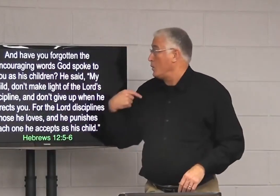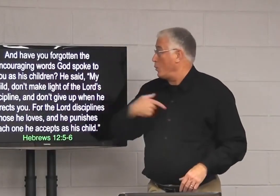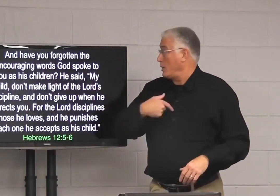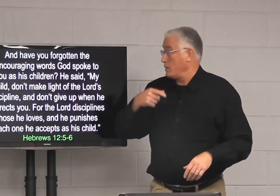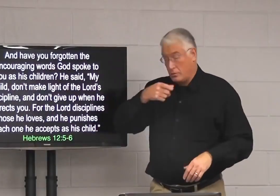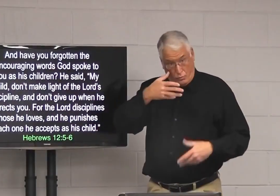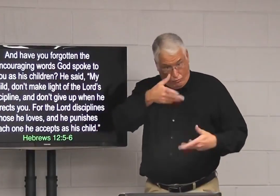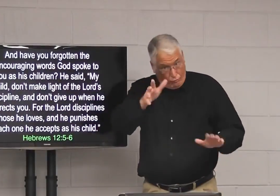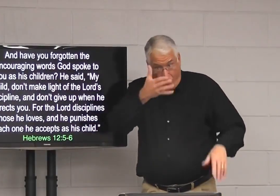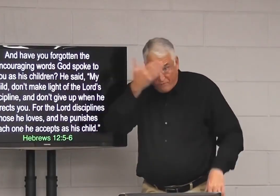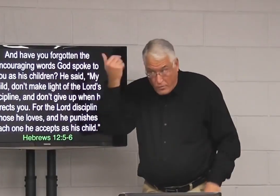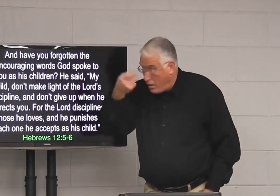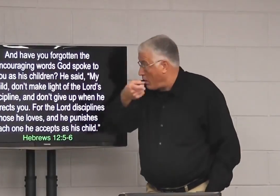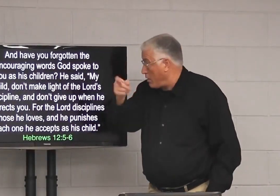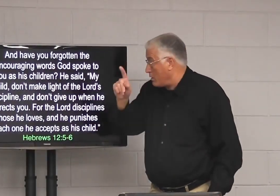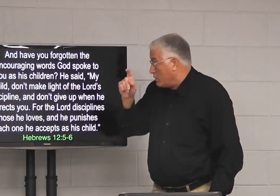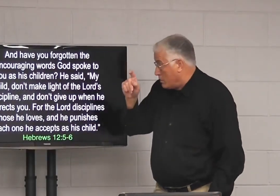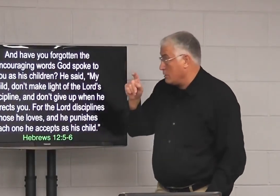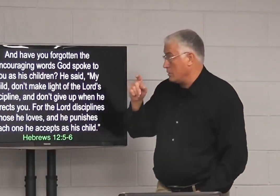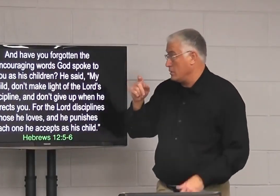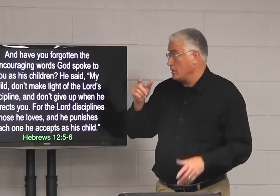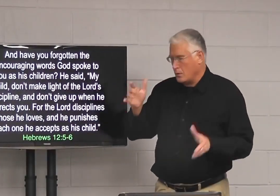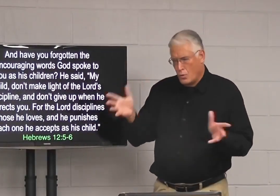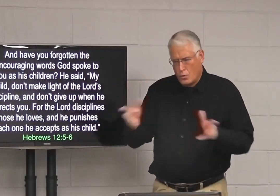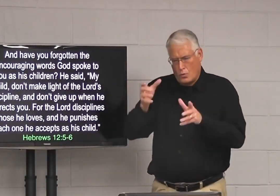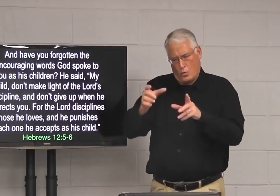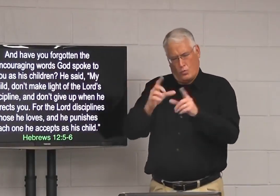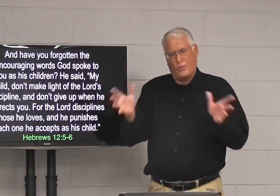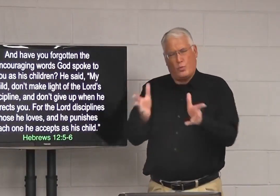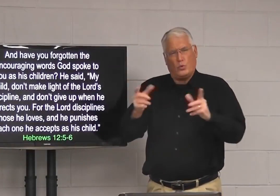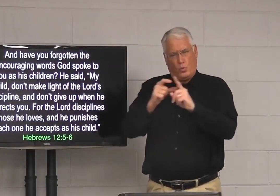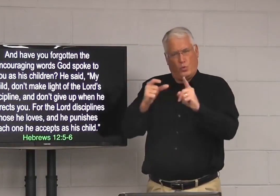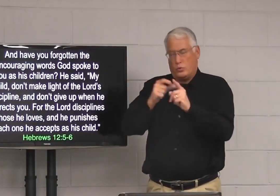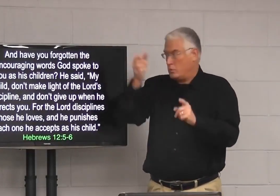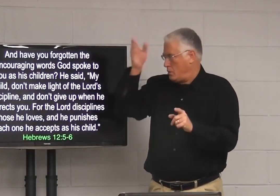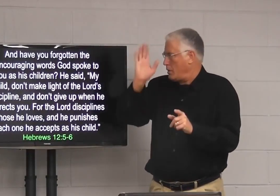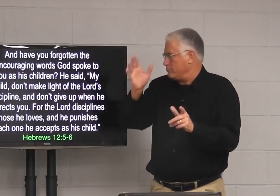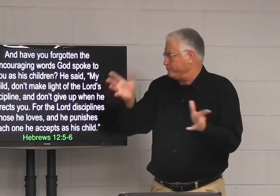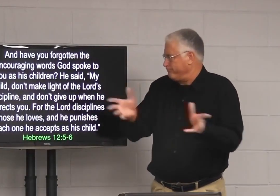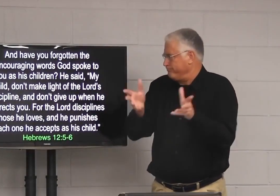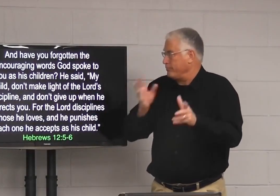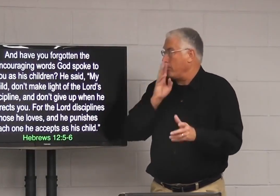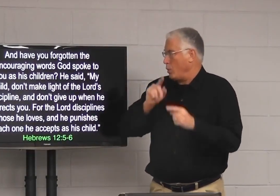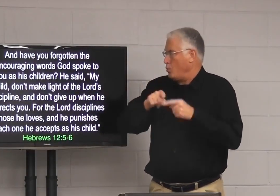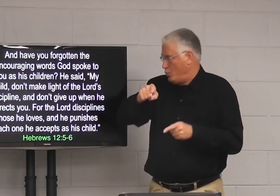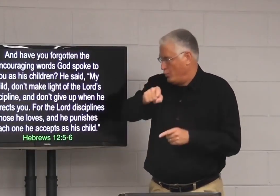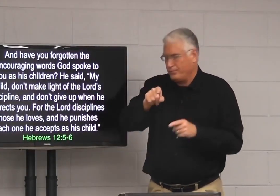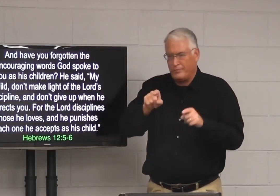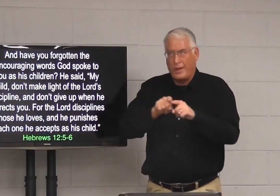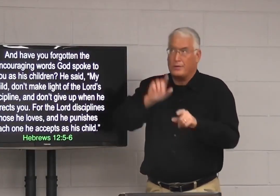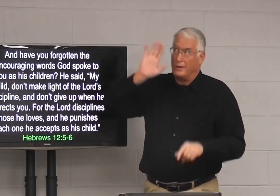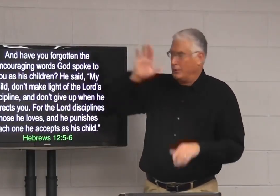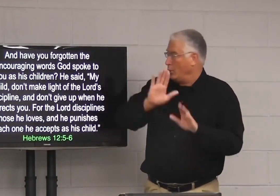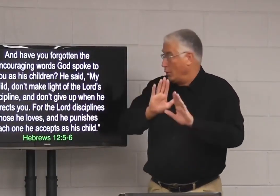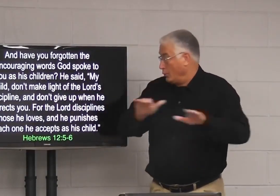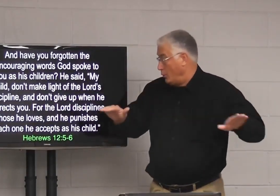In Hebrews, have you forgotten the encouraging words that God spoke to you as his